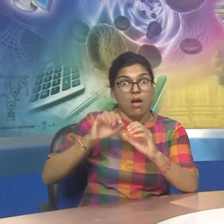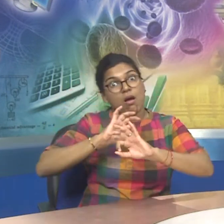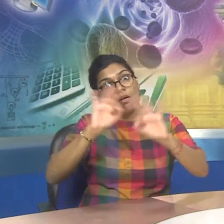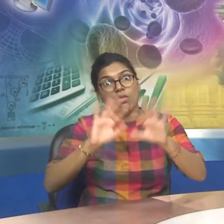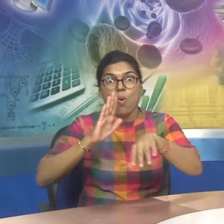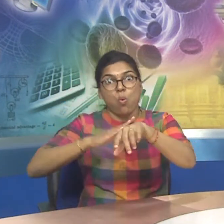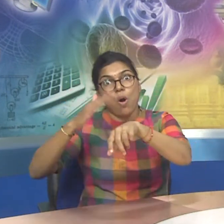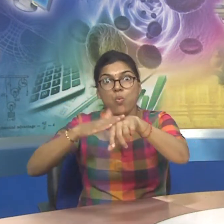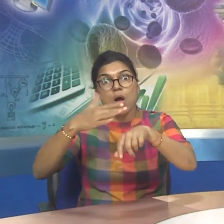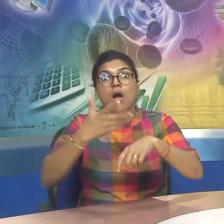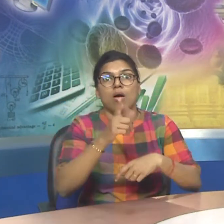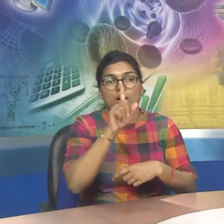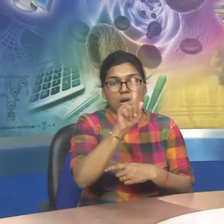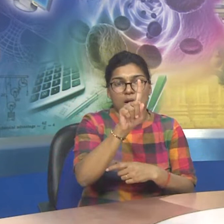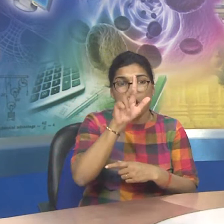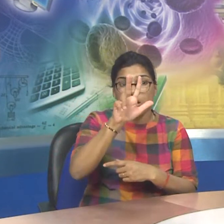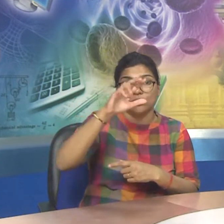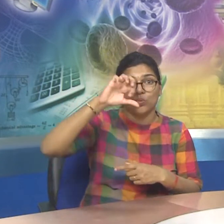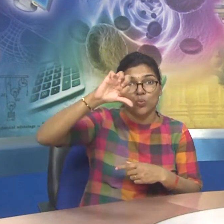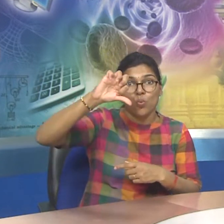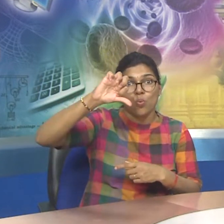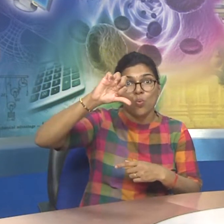If the country has signed this treaty,